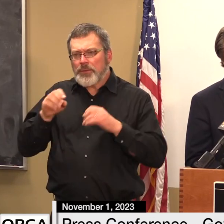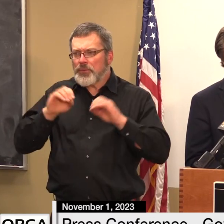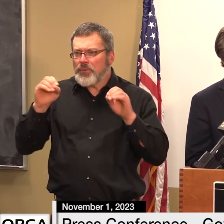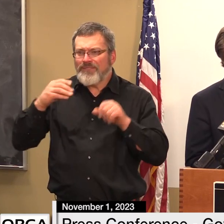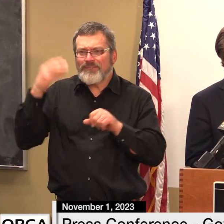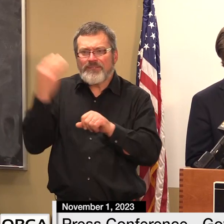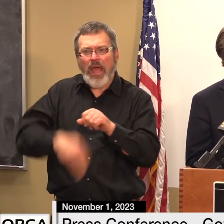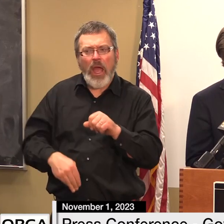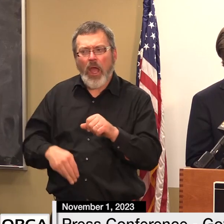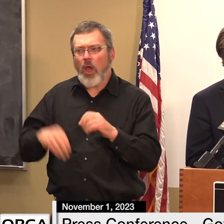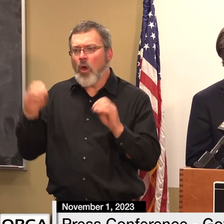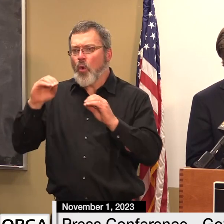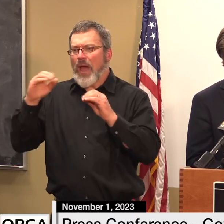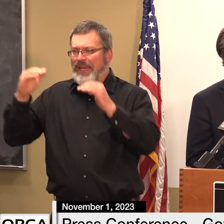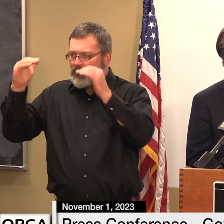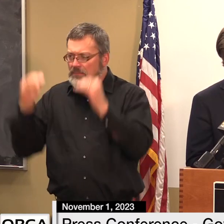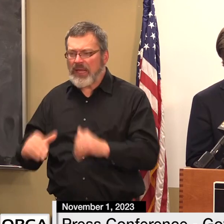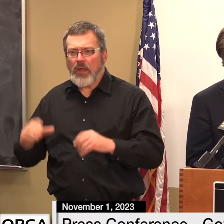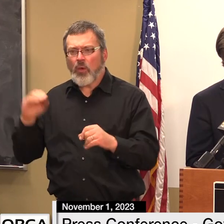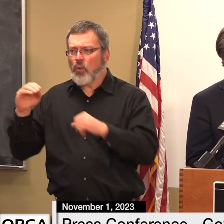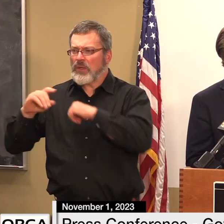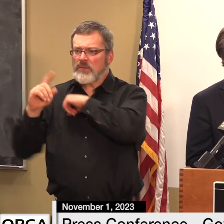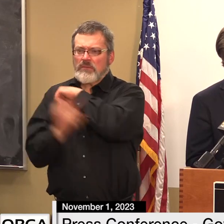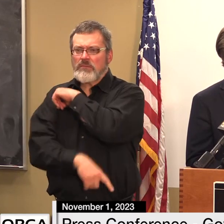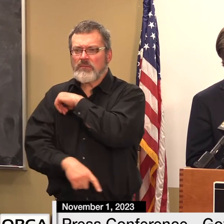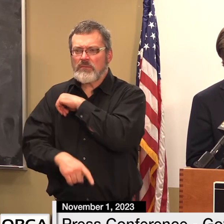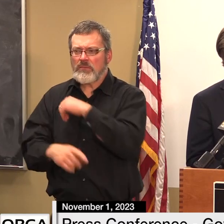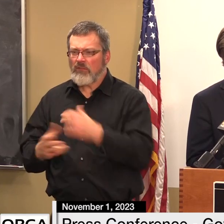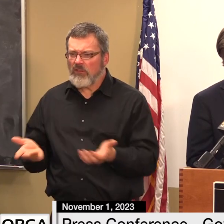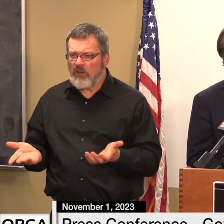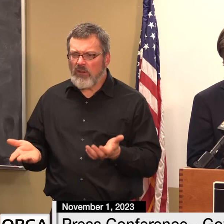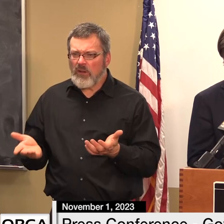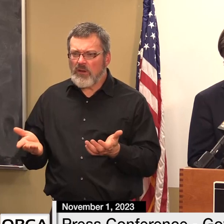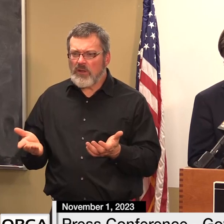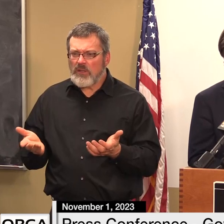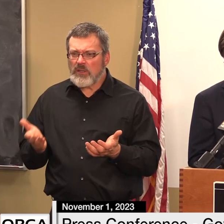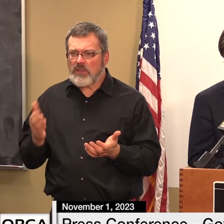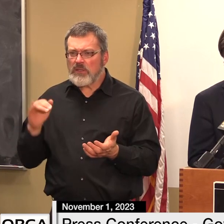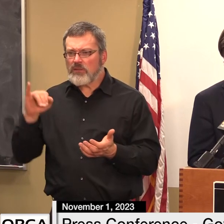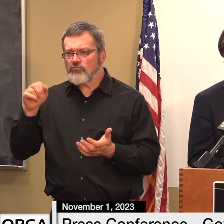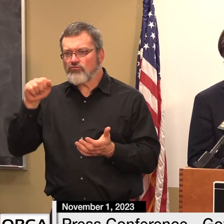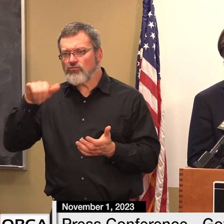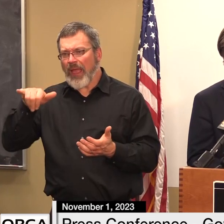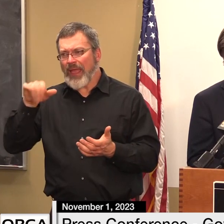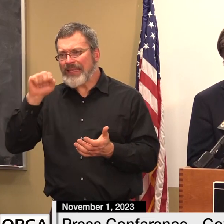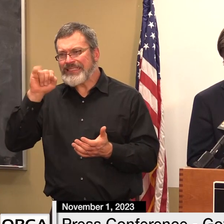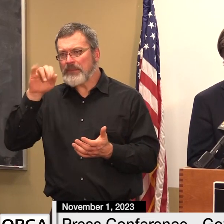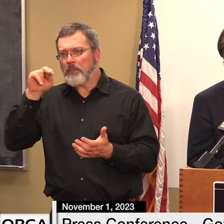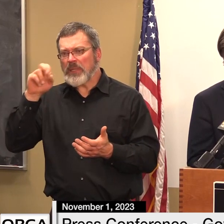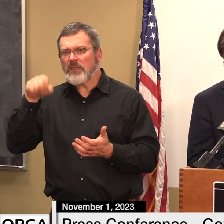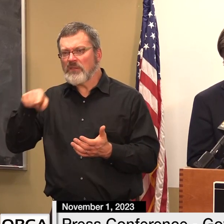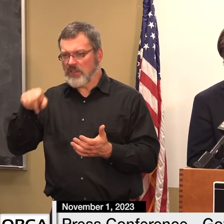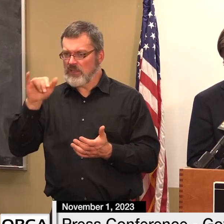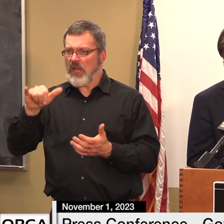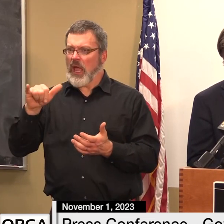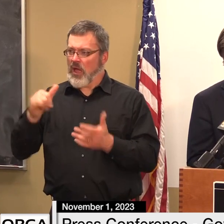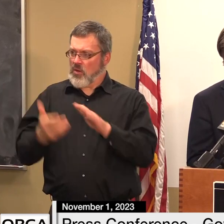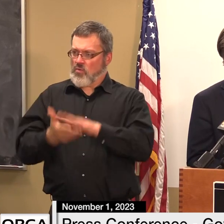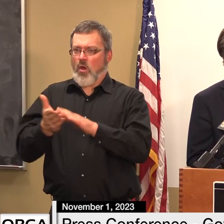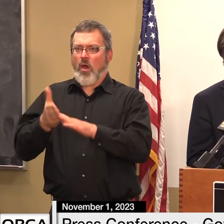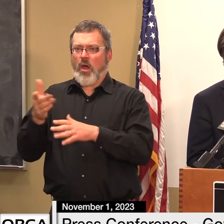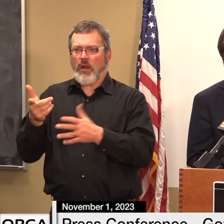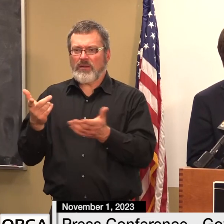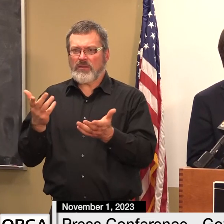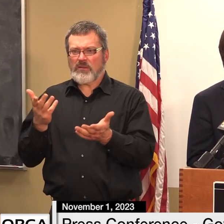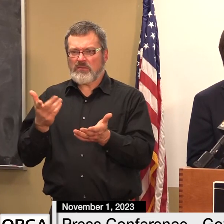were disciplined. Jay Simmons, who was, you know, who led the facility, features prominently in the